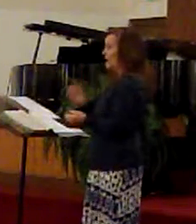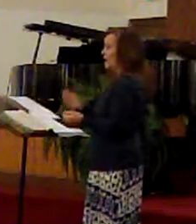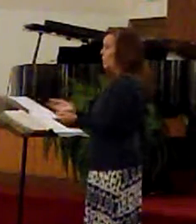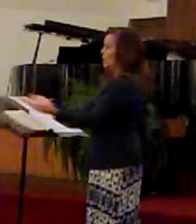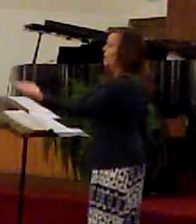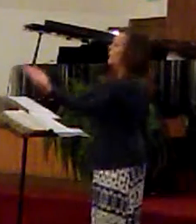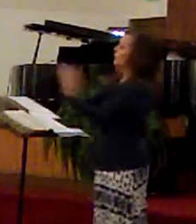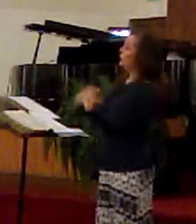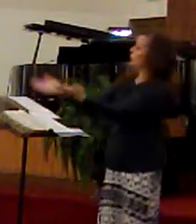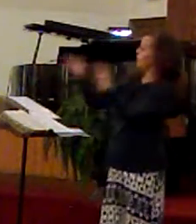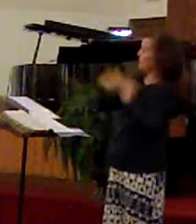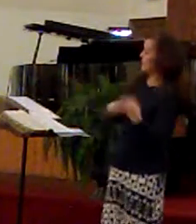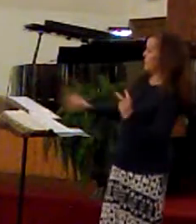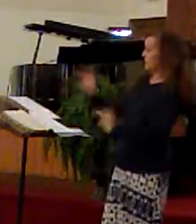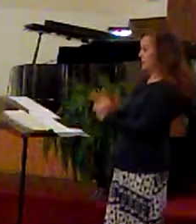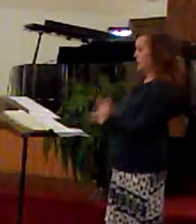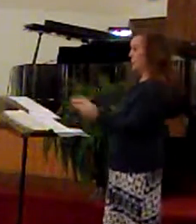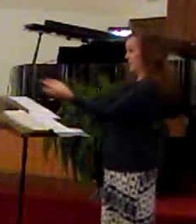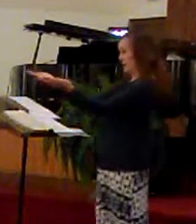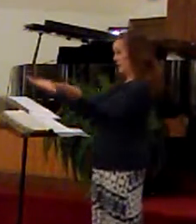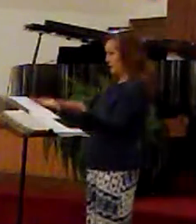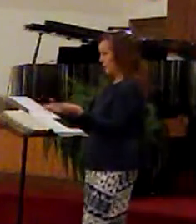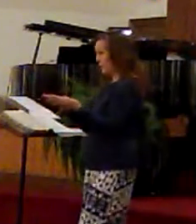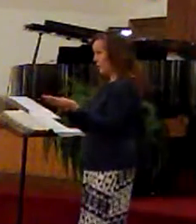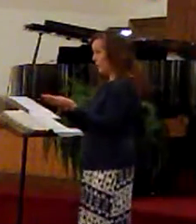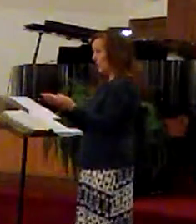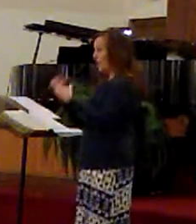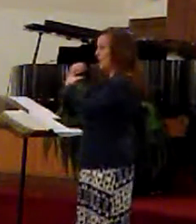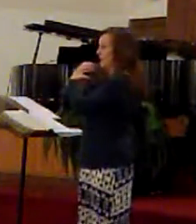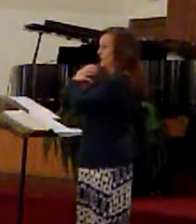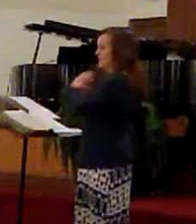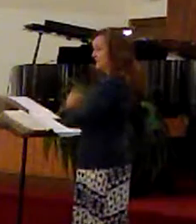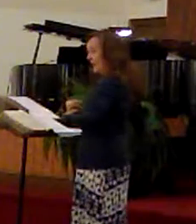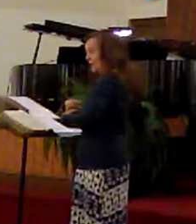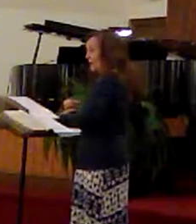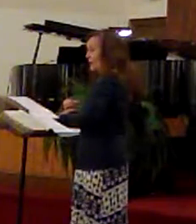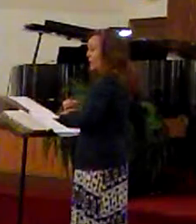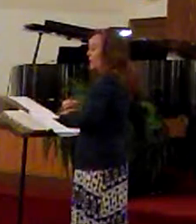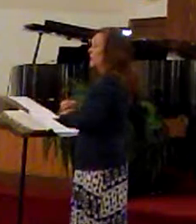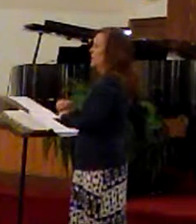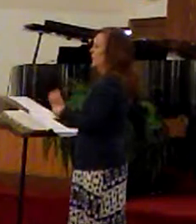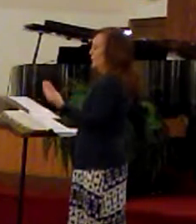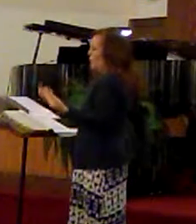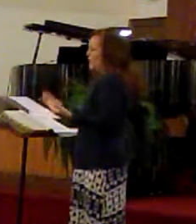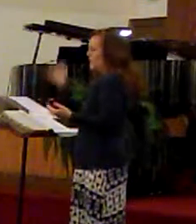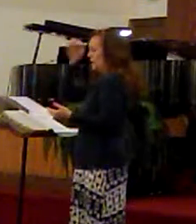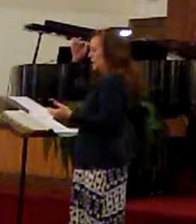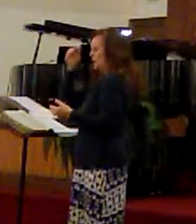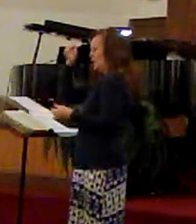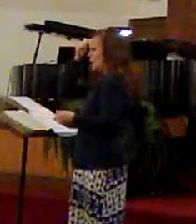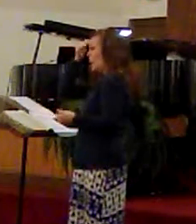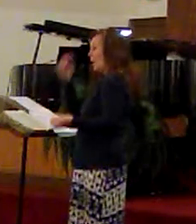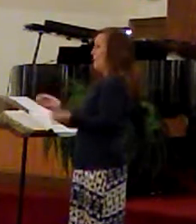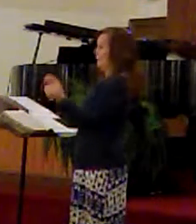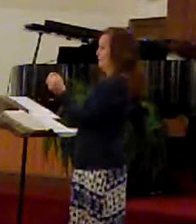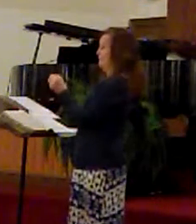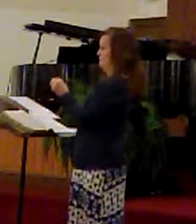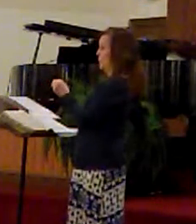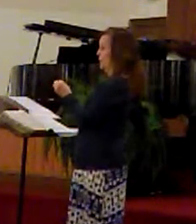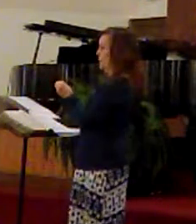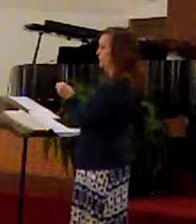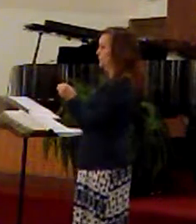that desire to know more. Well, this is the basis where we start at. A true discipleship is one-on-one,